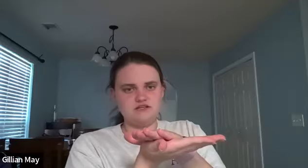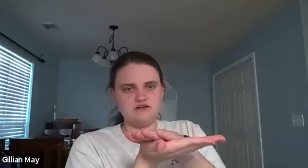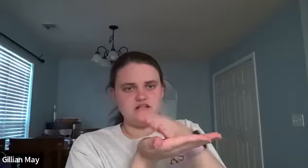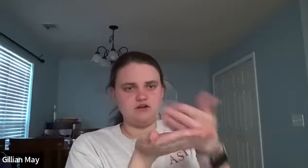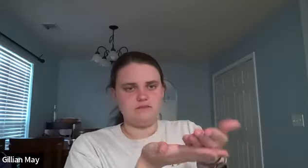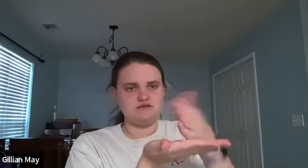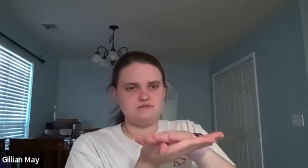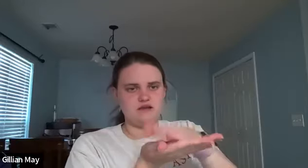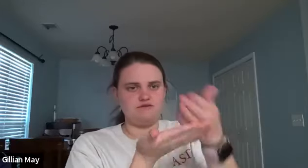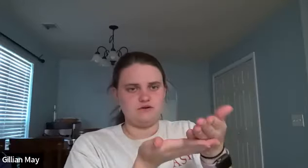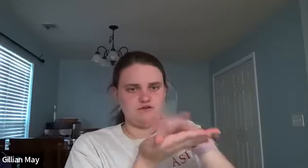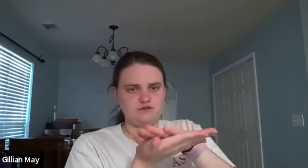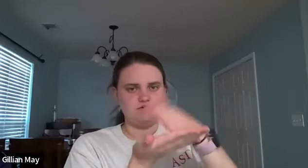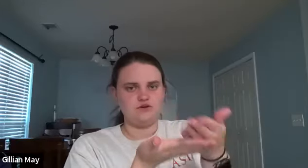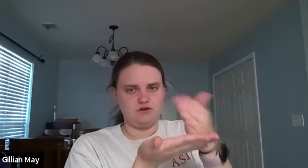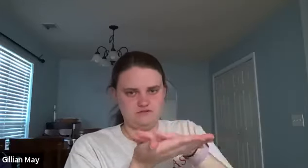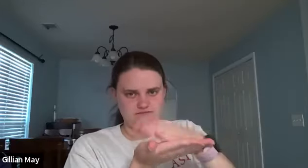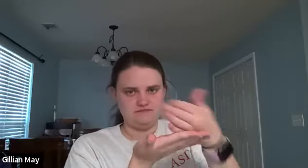here, and you're going to bounce it back and forth. Cook.